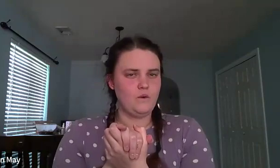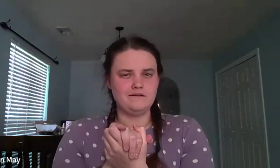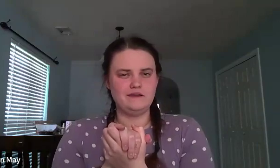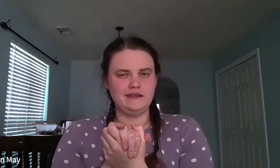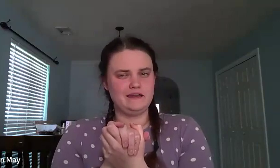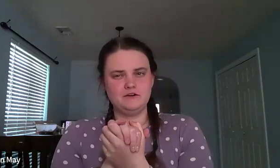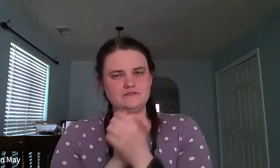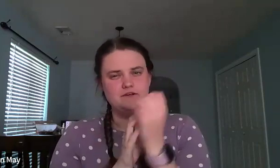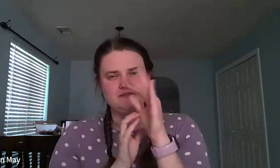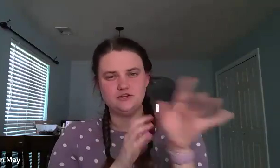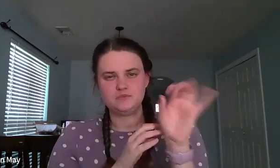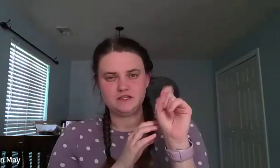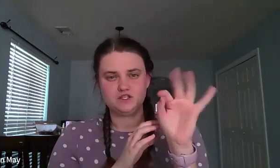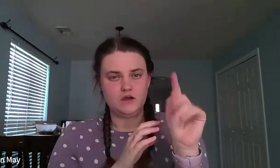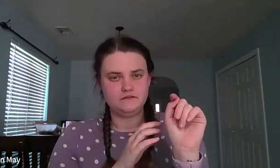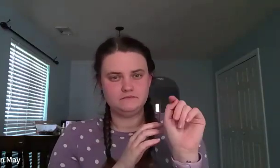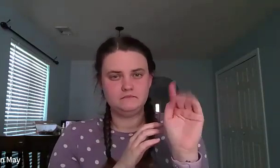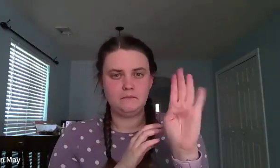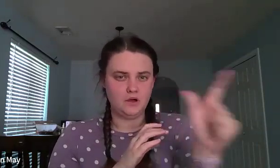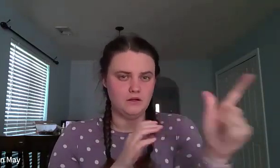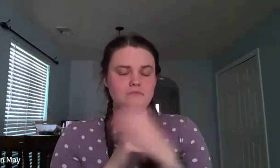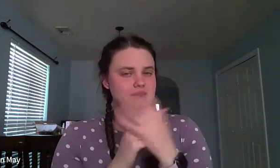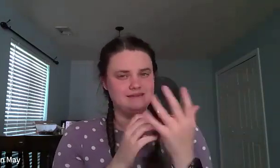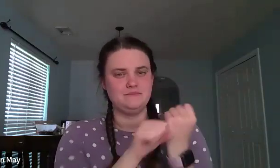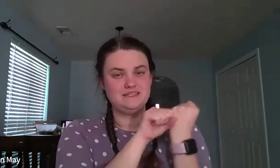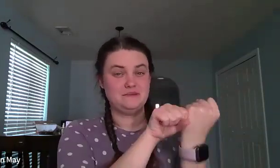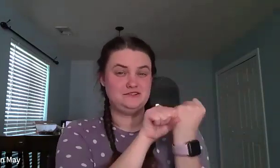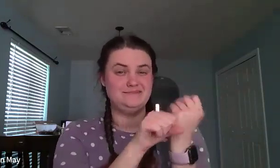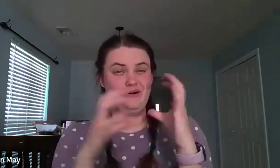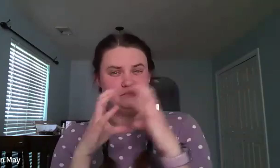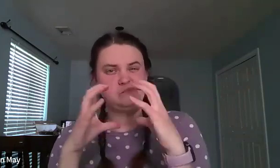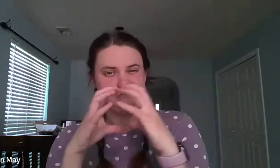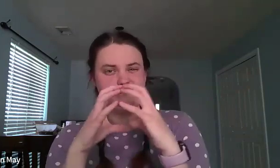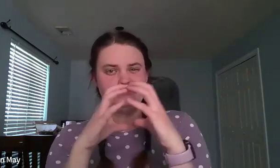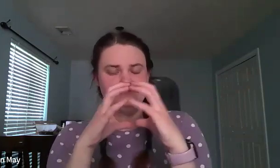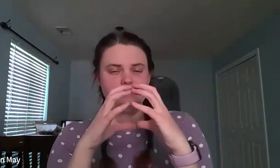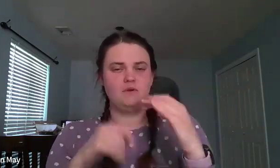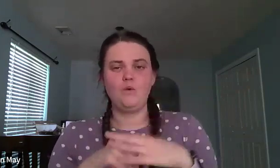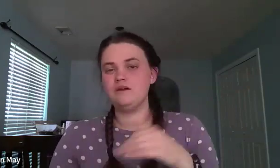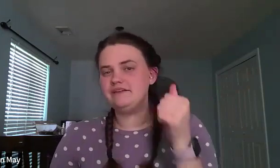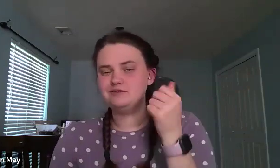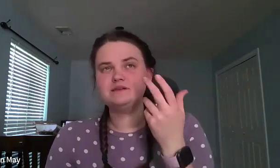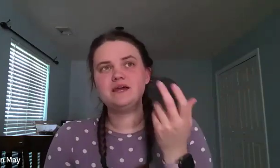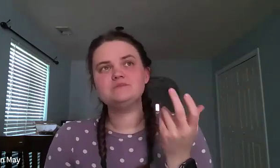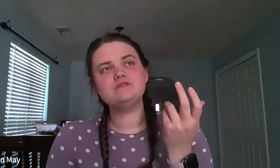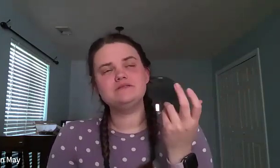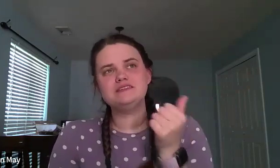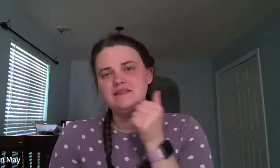Or like, again, if all else fails, is finger spelling soft ball. But like I said, most of the time I do see ball. Or like sometimes they'll even say like they'll